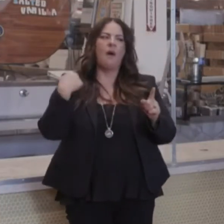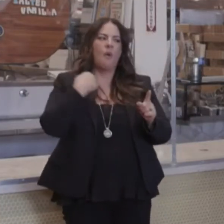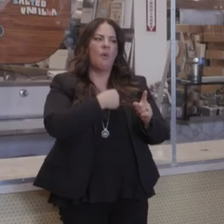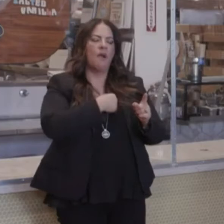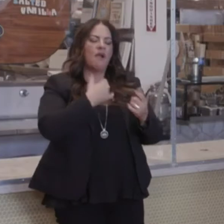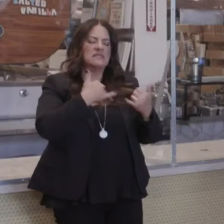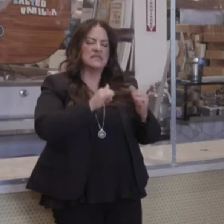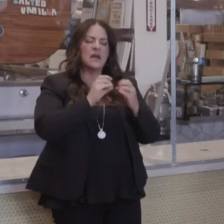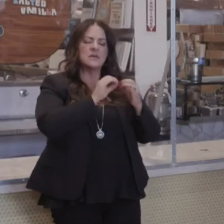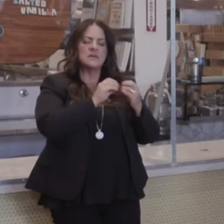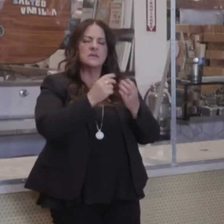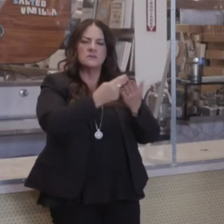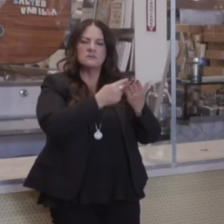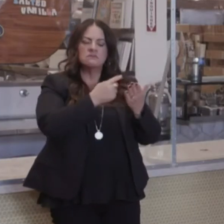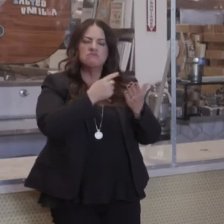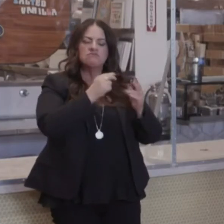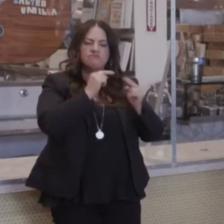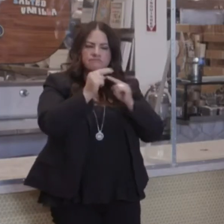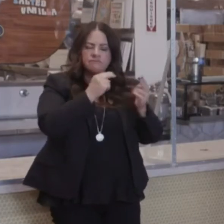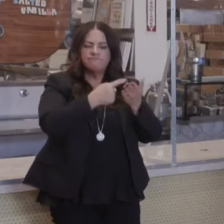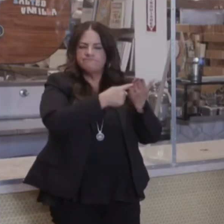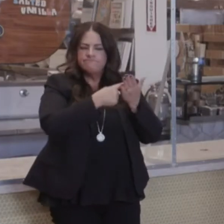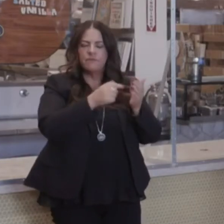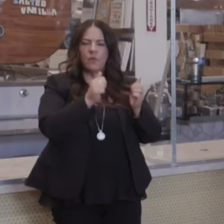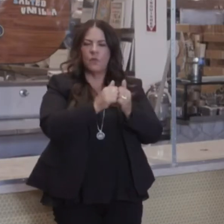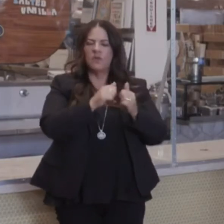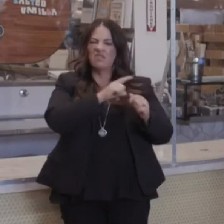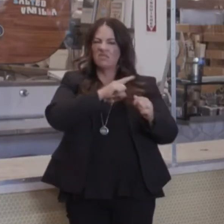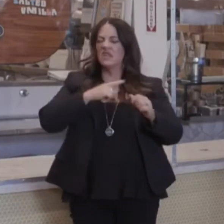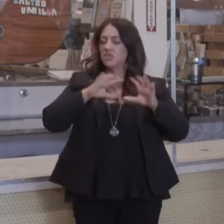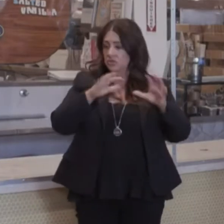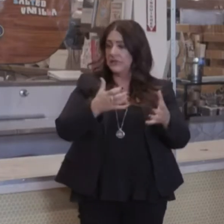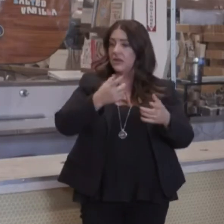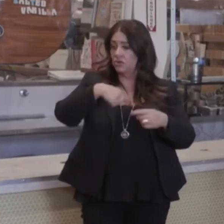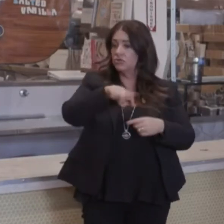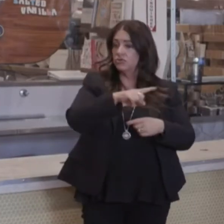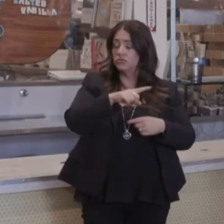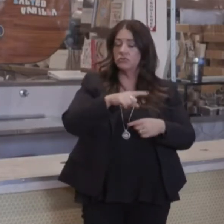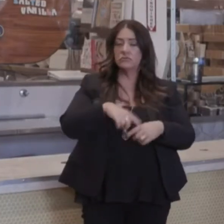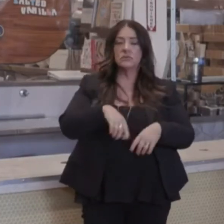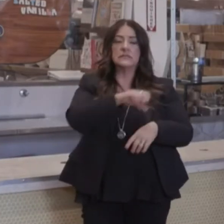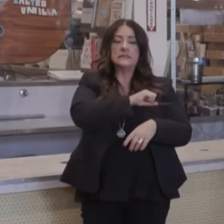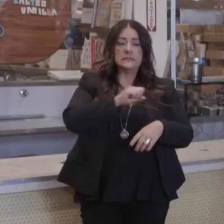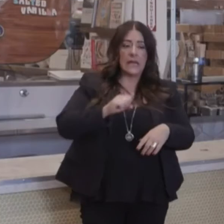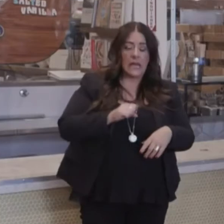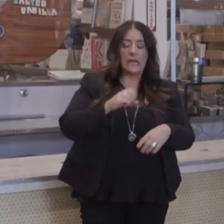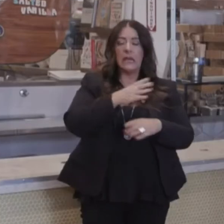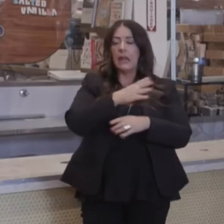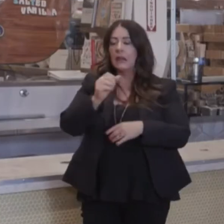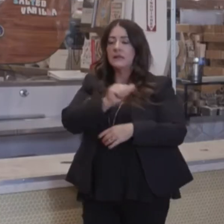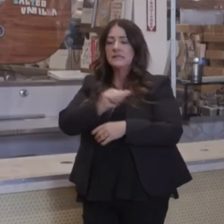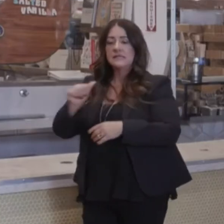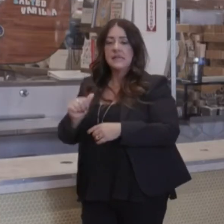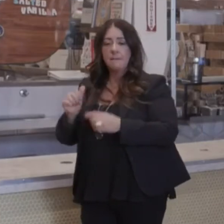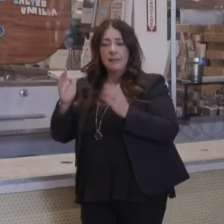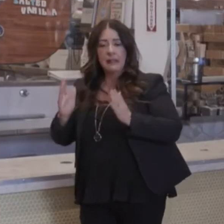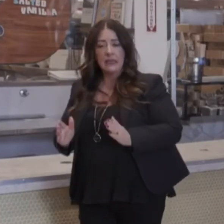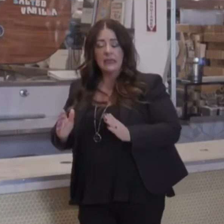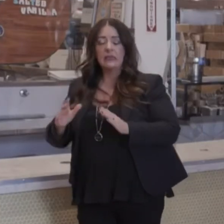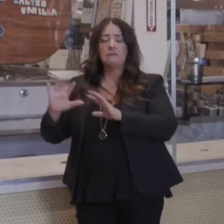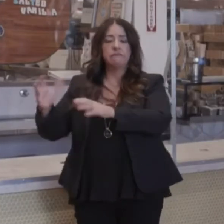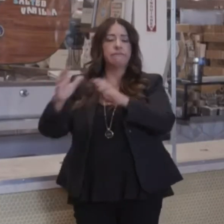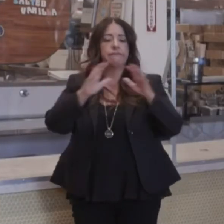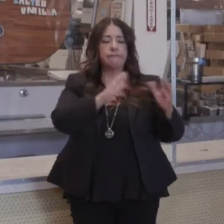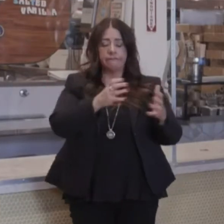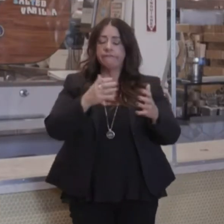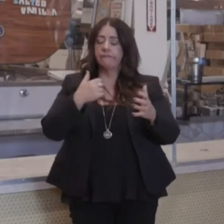zone in terms of working with the legislature and the Senate leaders and Senate and Assembly leaders and staff. And so I'll just